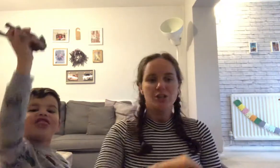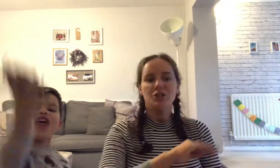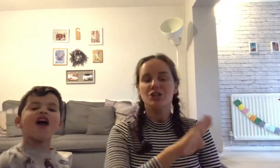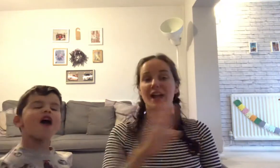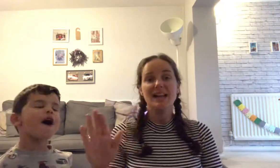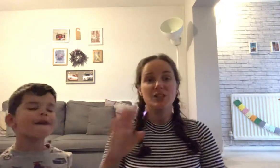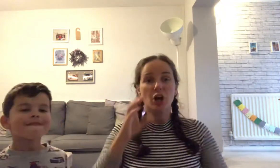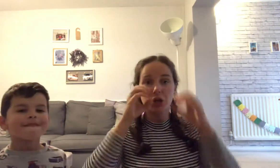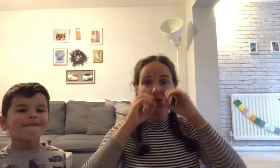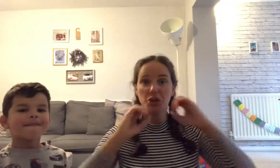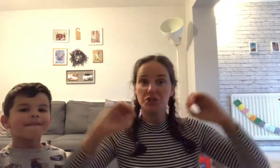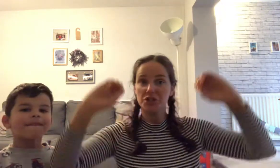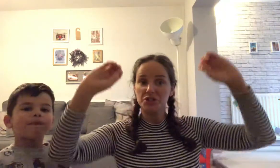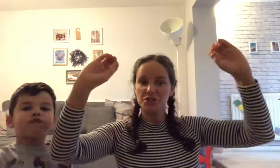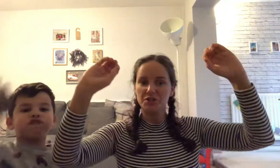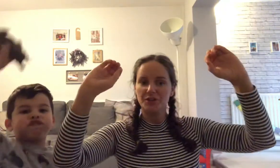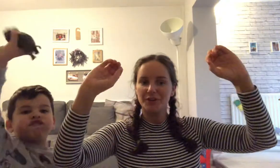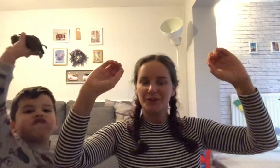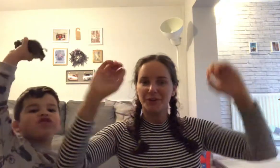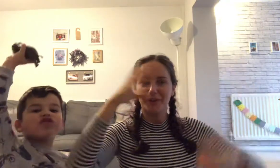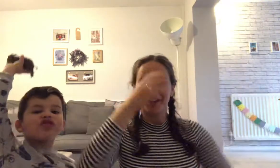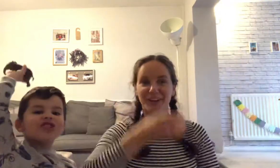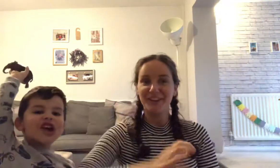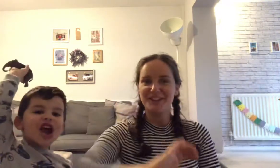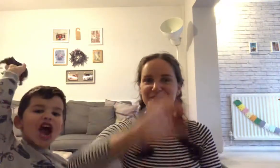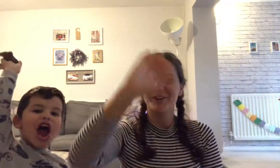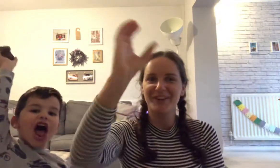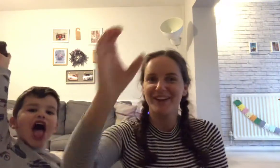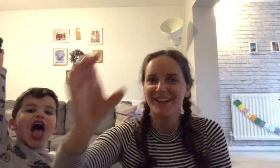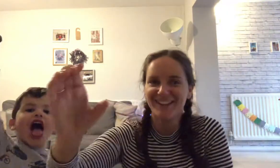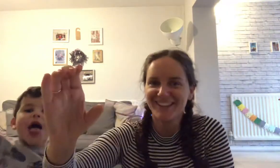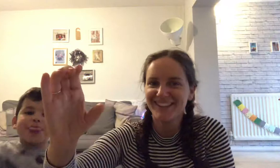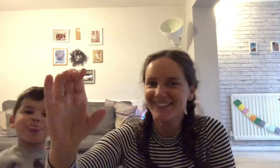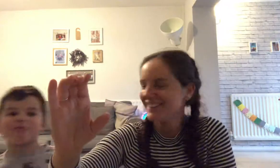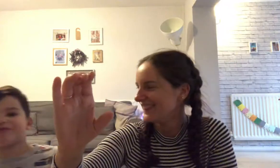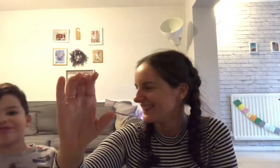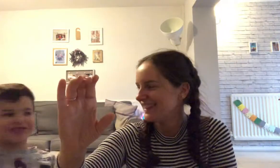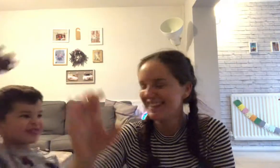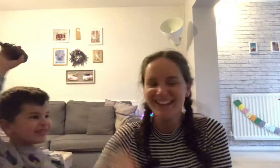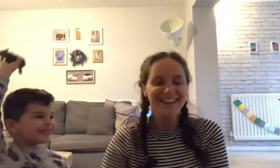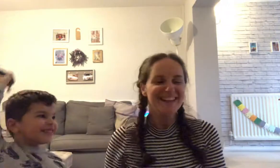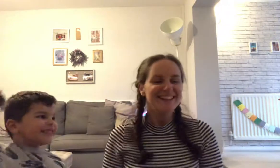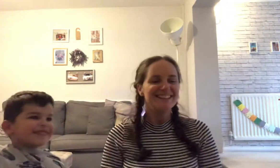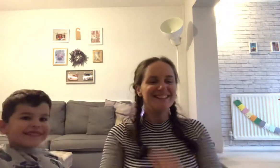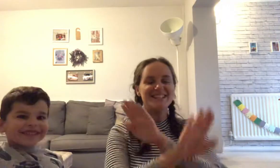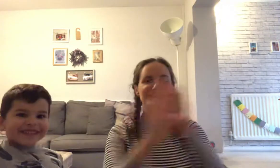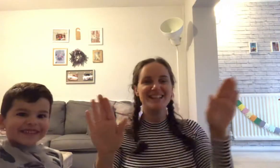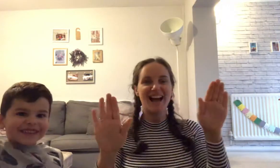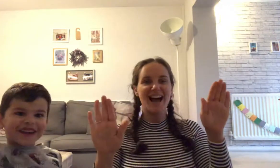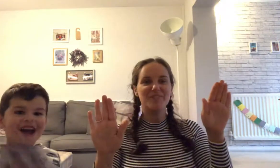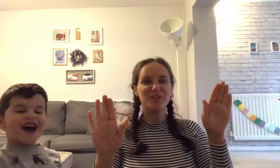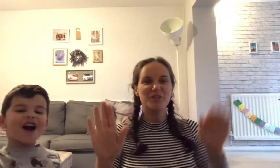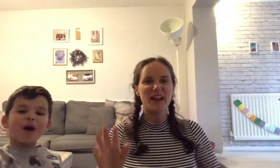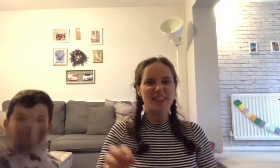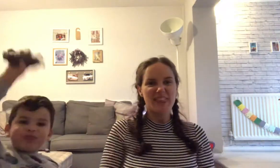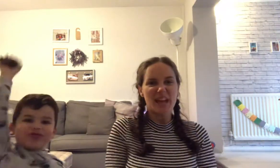She hasn't got tusks or a curly trunk. She doesn't have great thick